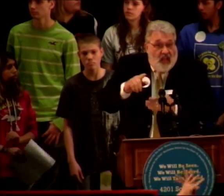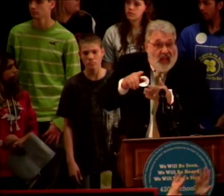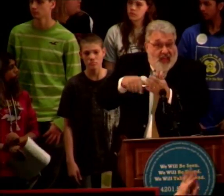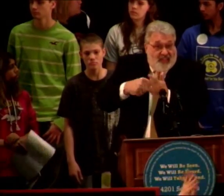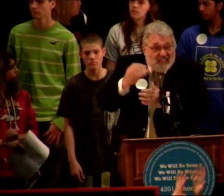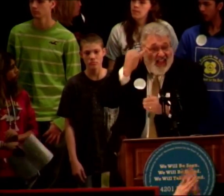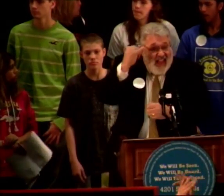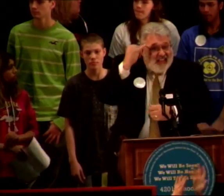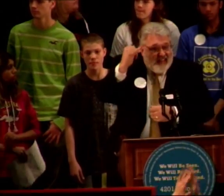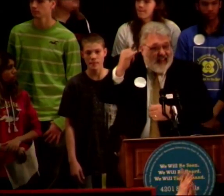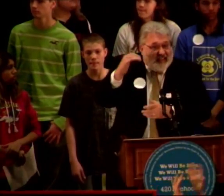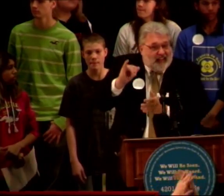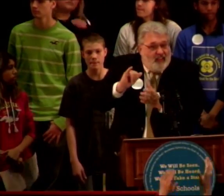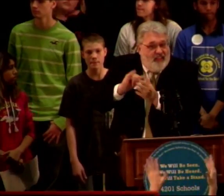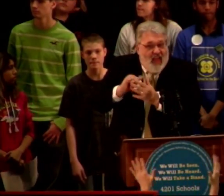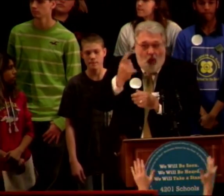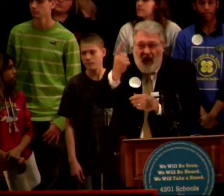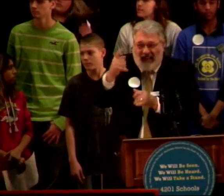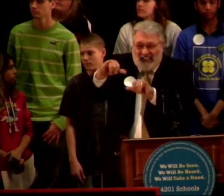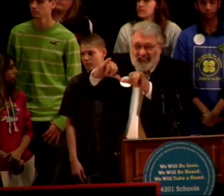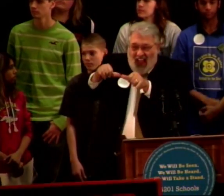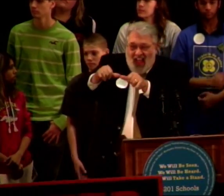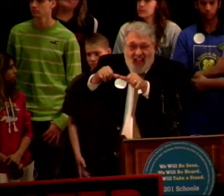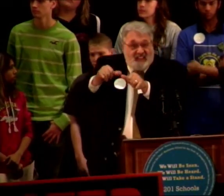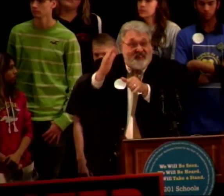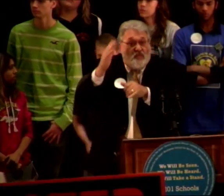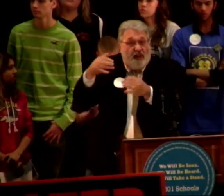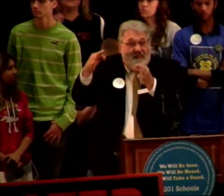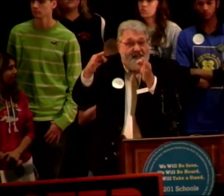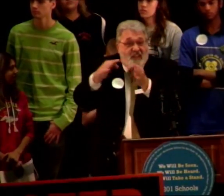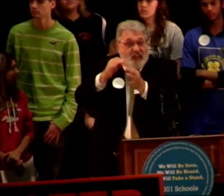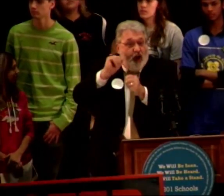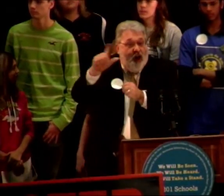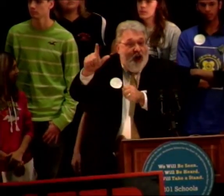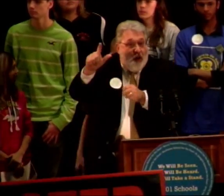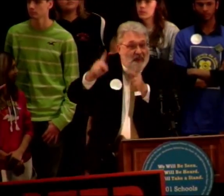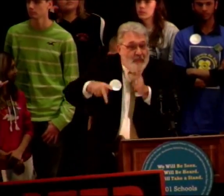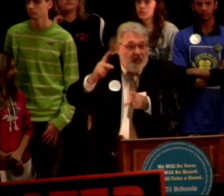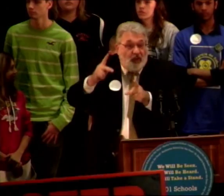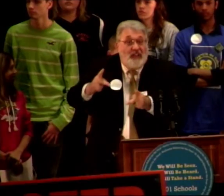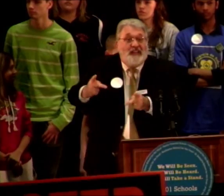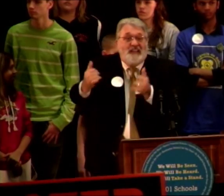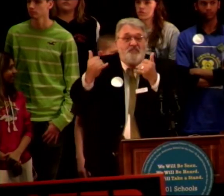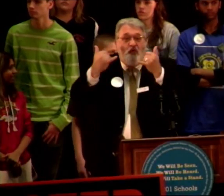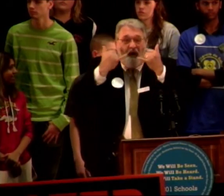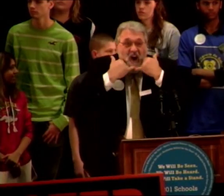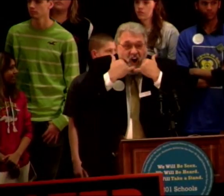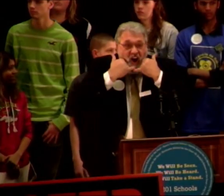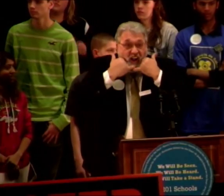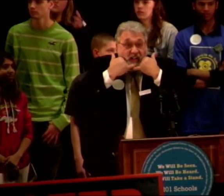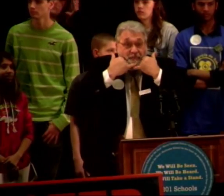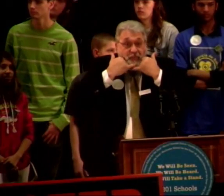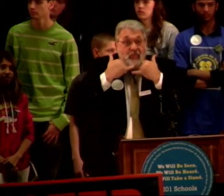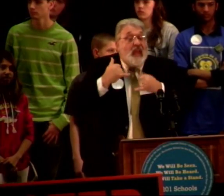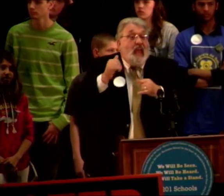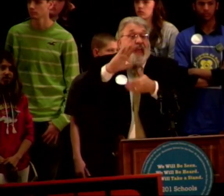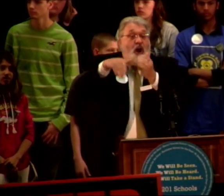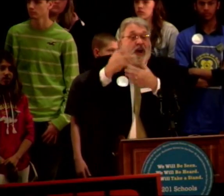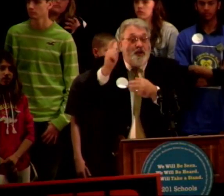This idea that one size will fit all people is wrong. And